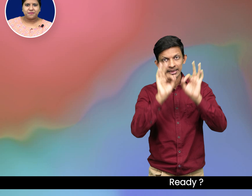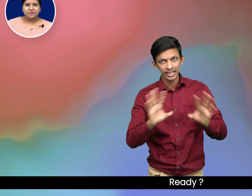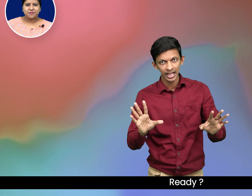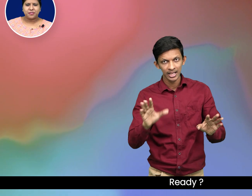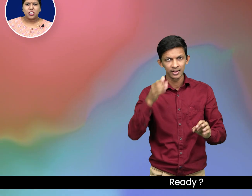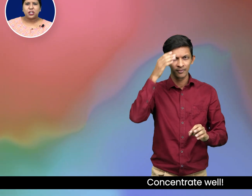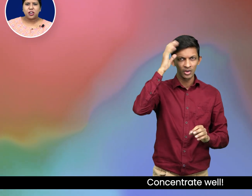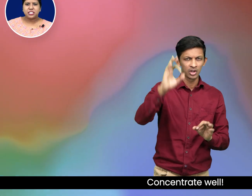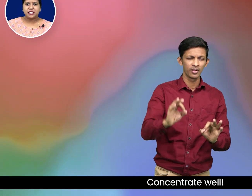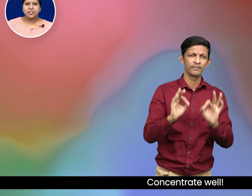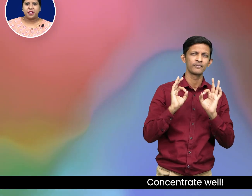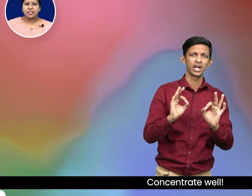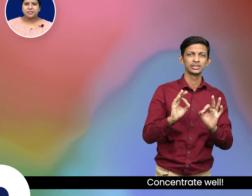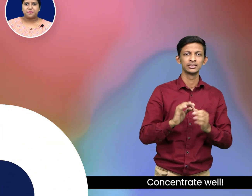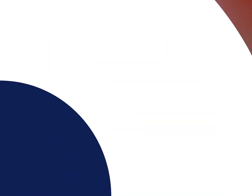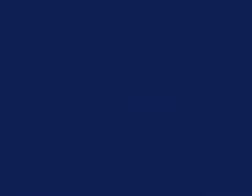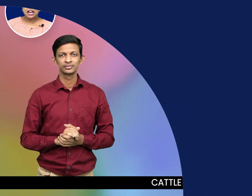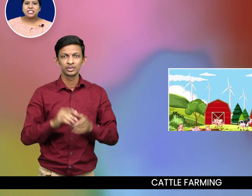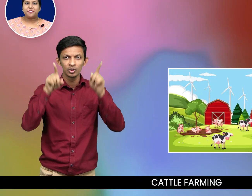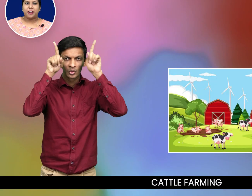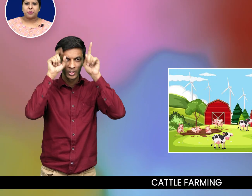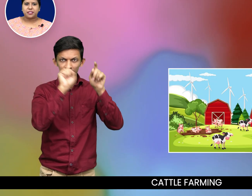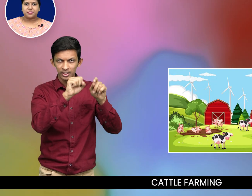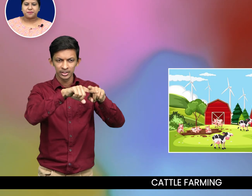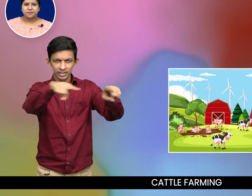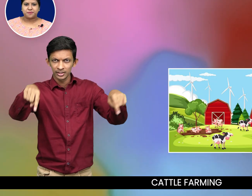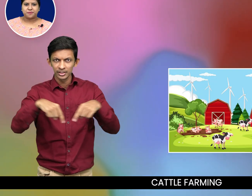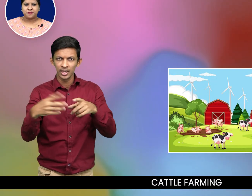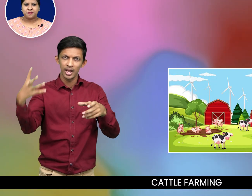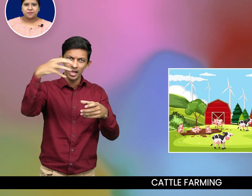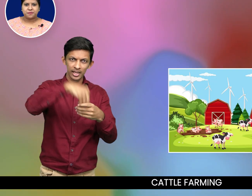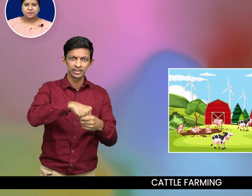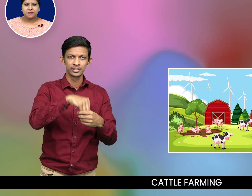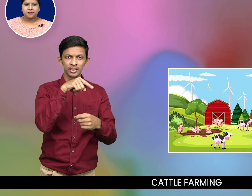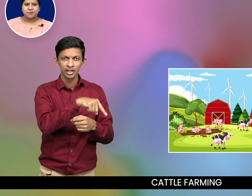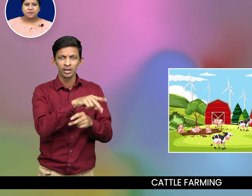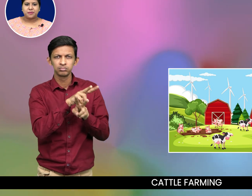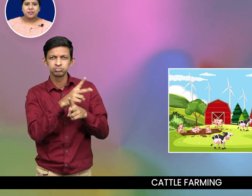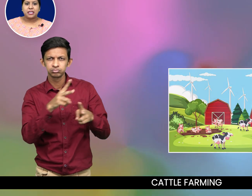Ready? Concentrate well. Cattle farming.